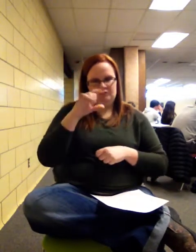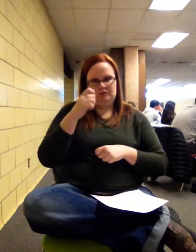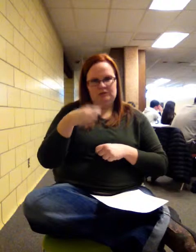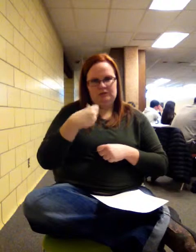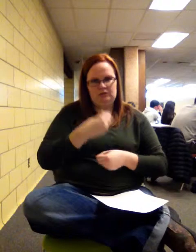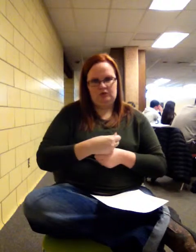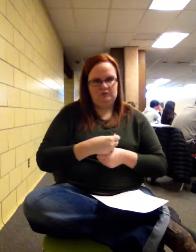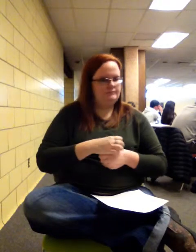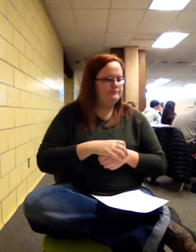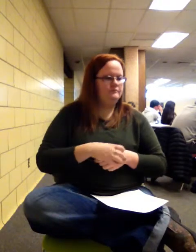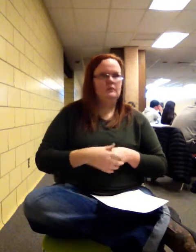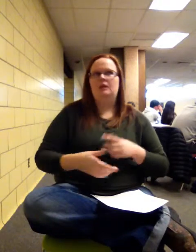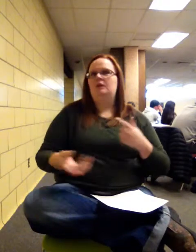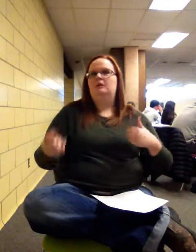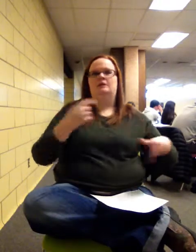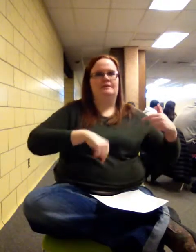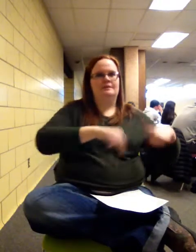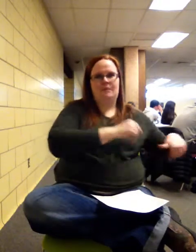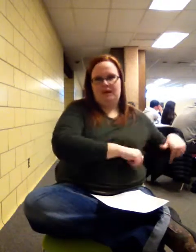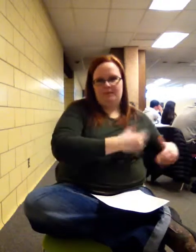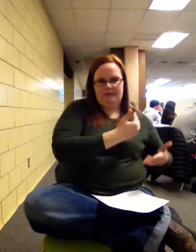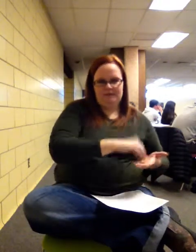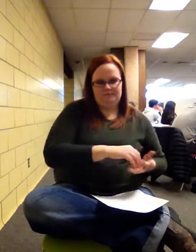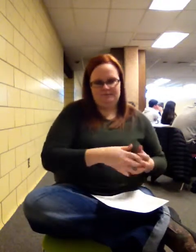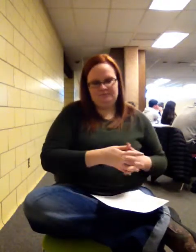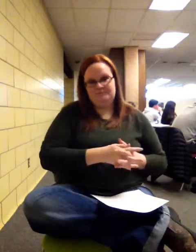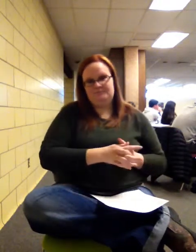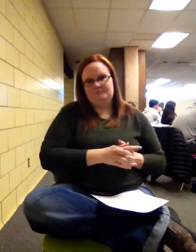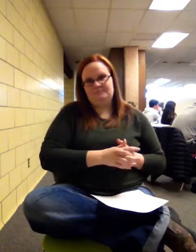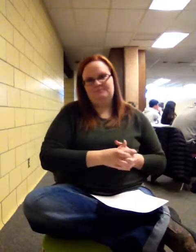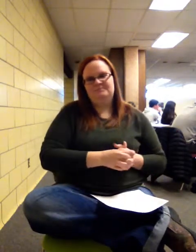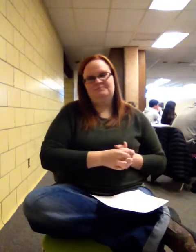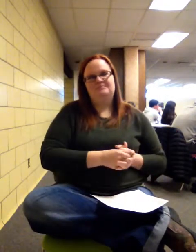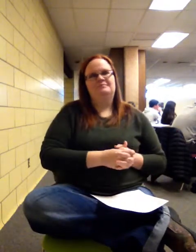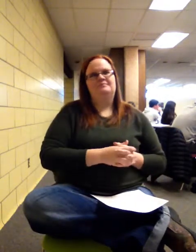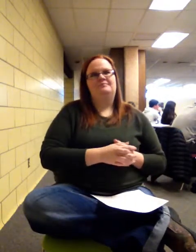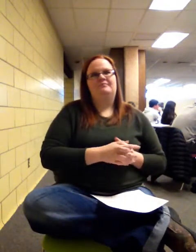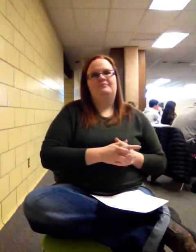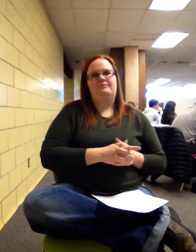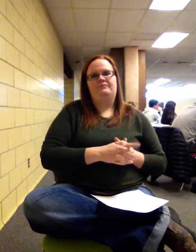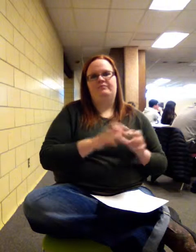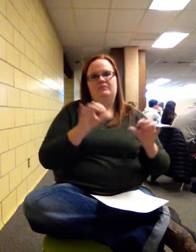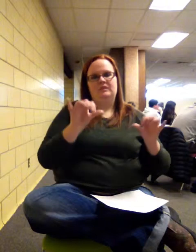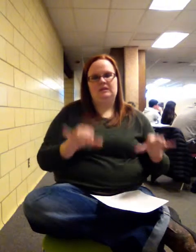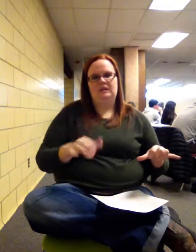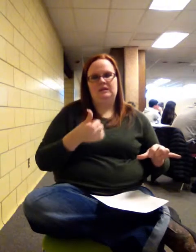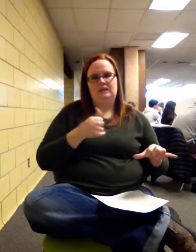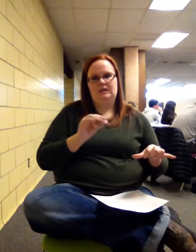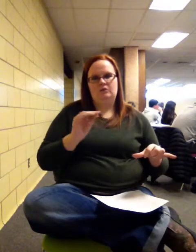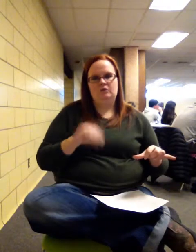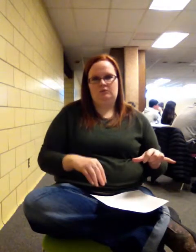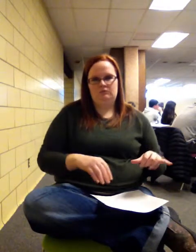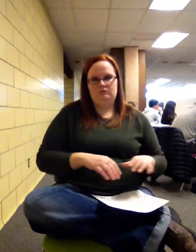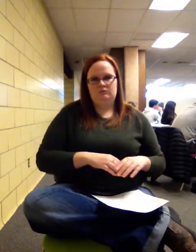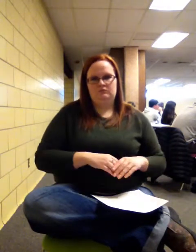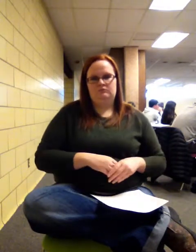Well, here, let me back up. If it was that interest rates stayed 10%, it's really no issue. If interest rates were 10% when I bought